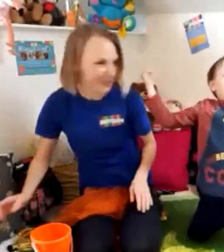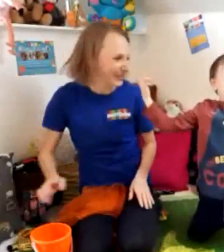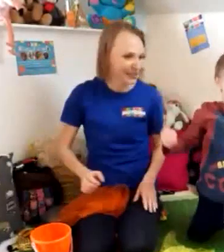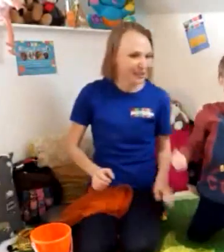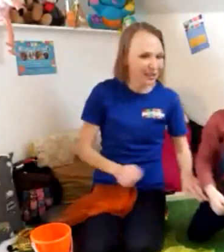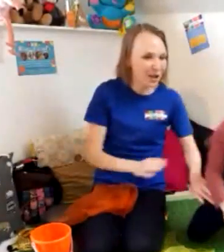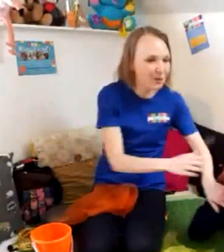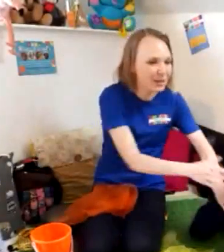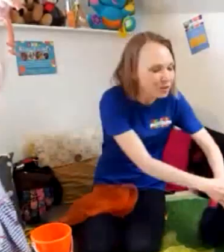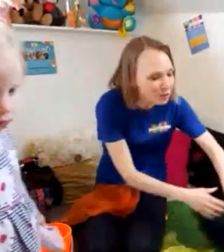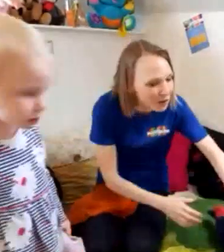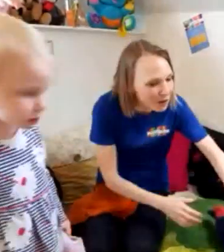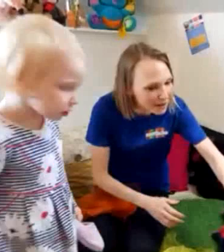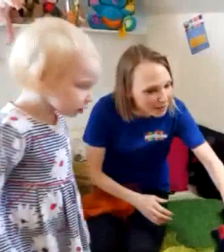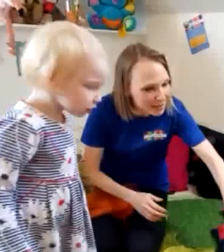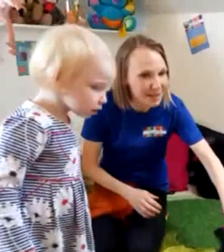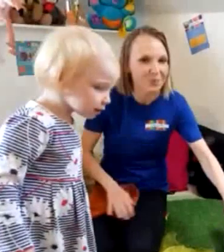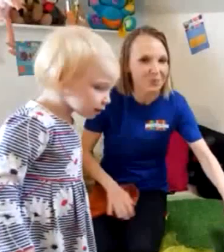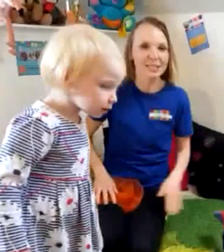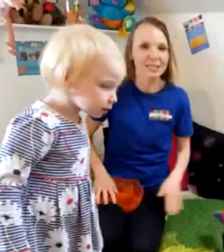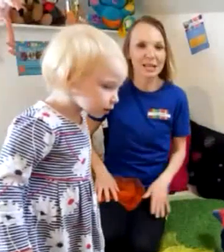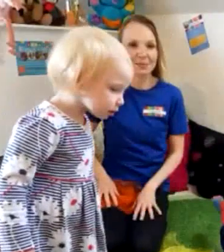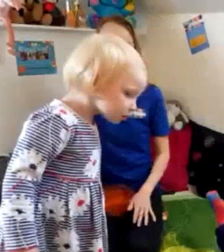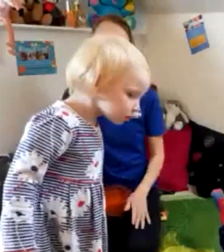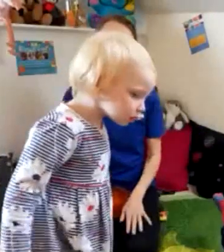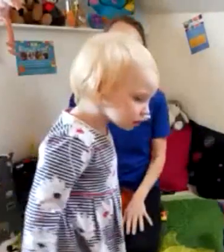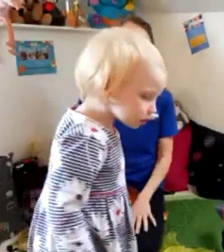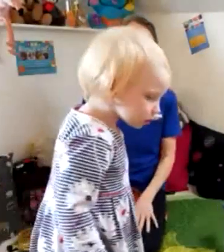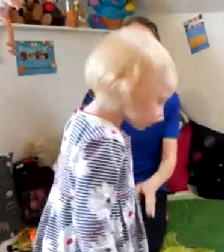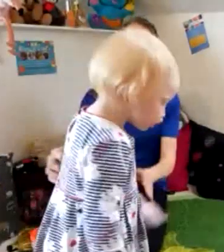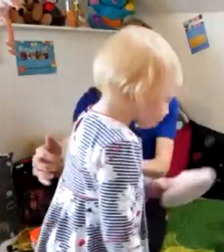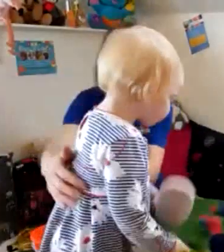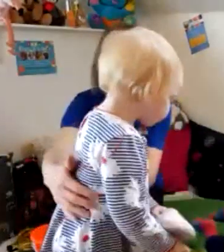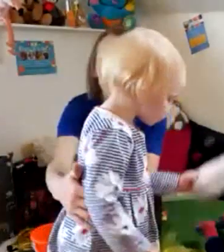No, he doesn't fly, Susie. Are you ready? May I sit down, sweetie?